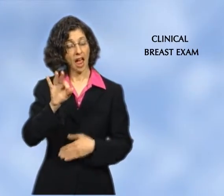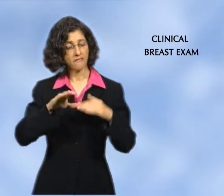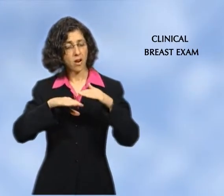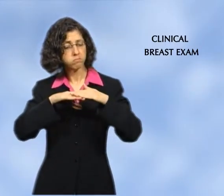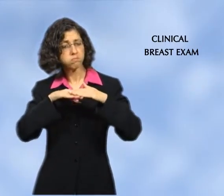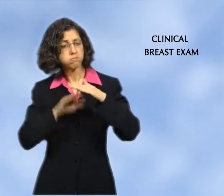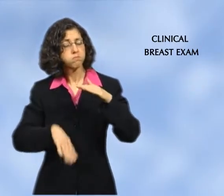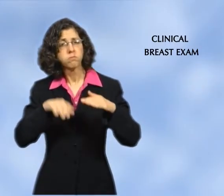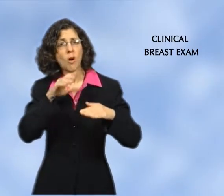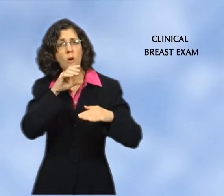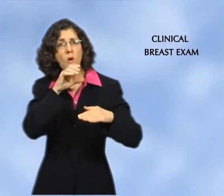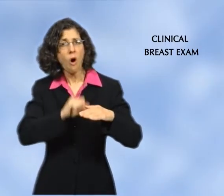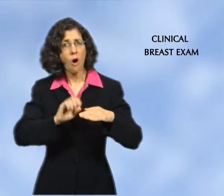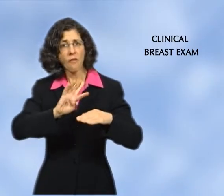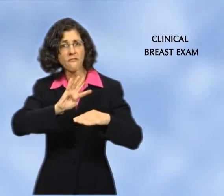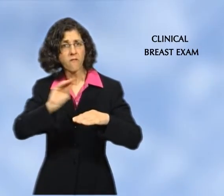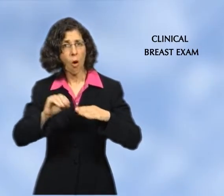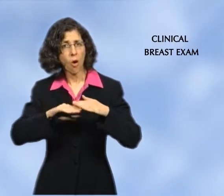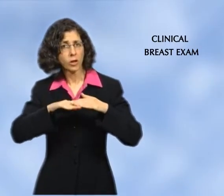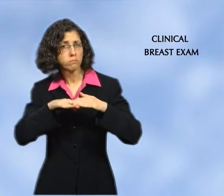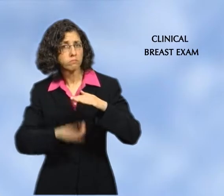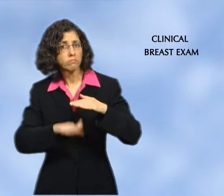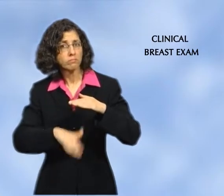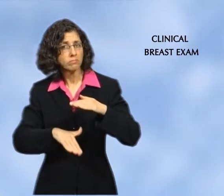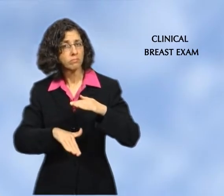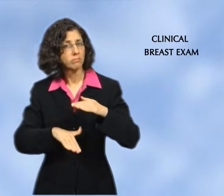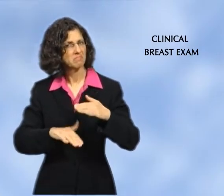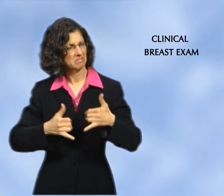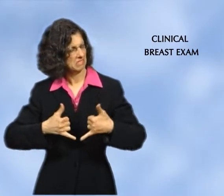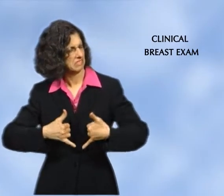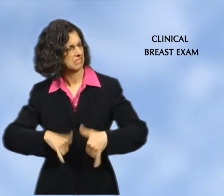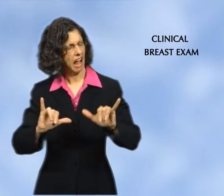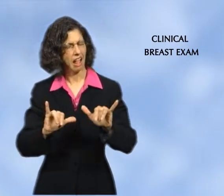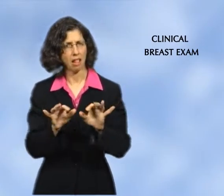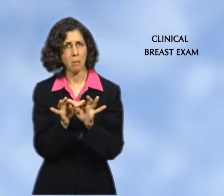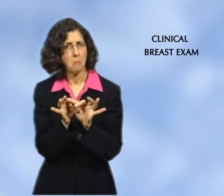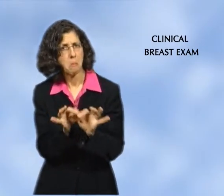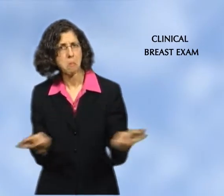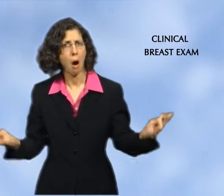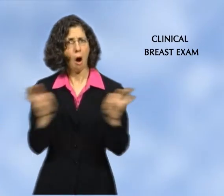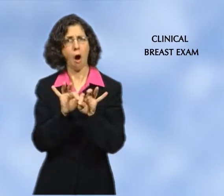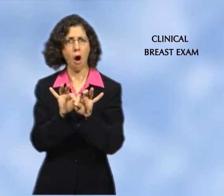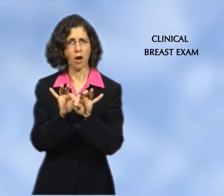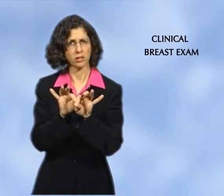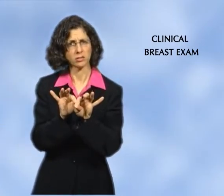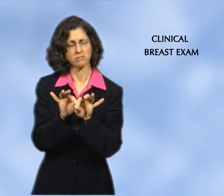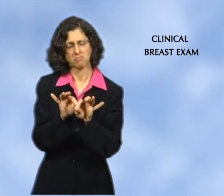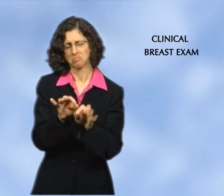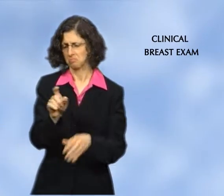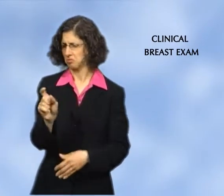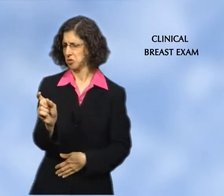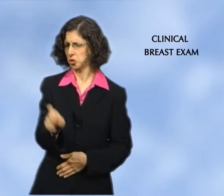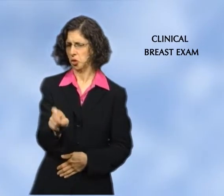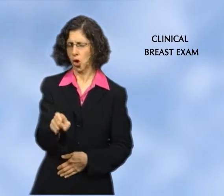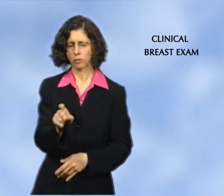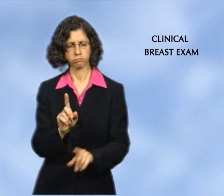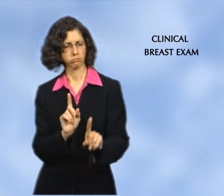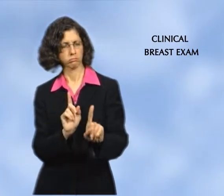are younger than age 40, a clinical breast examination at least once